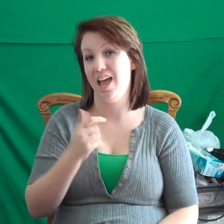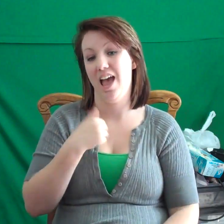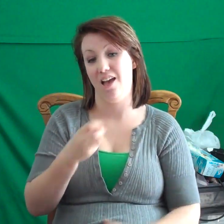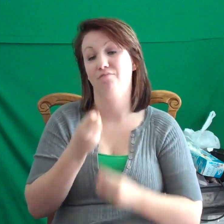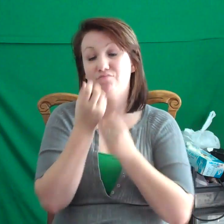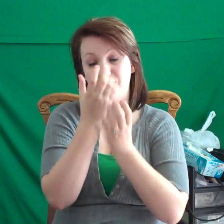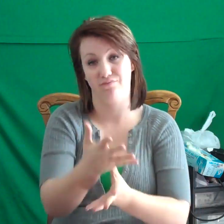to get this information, read it, and understand it. Alright, so have a great day.